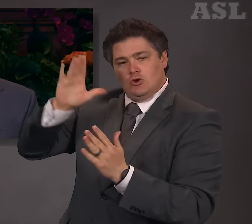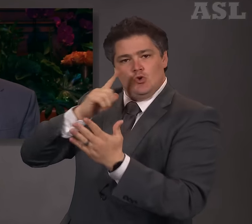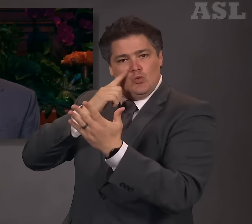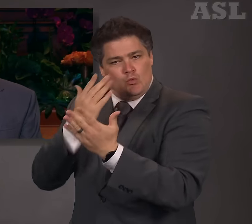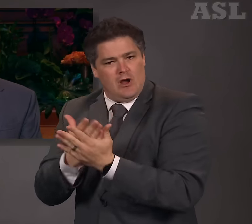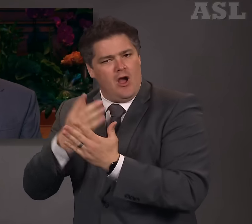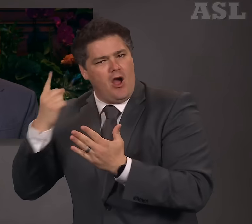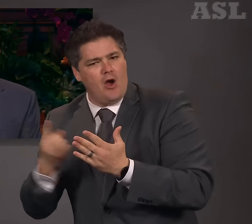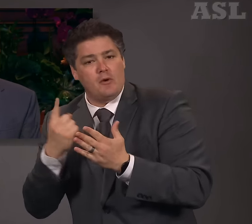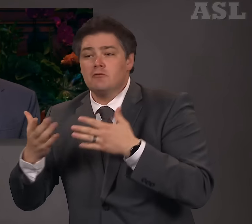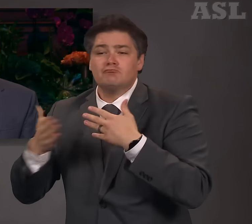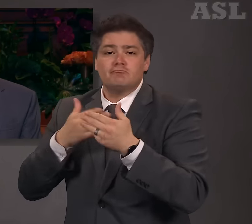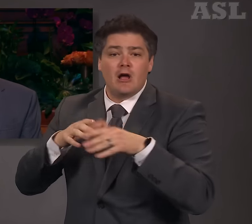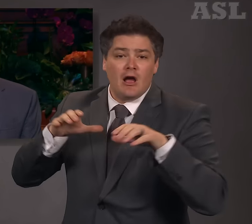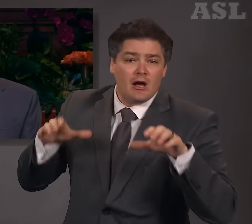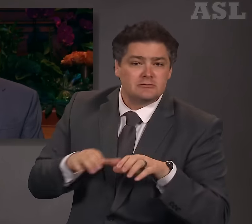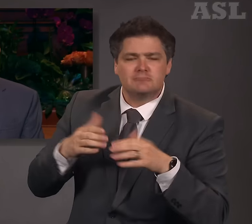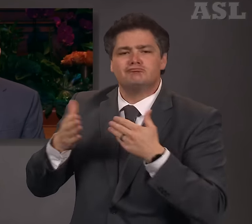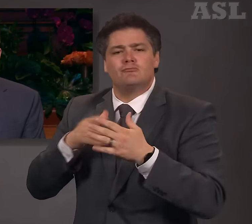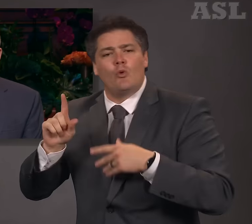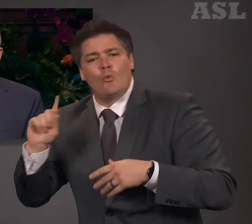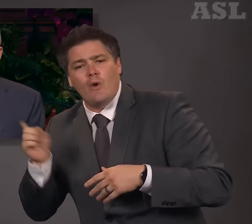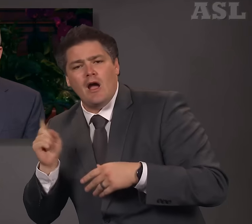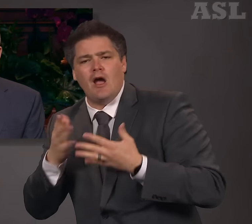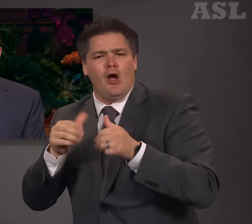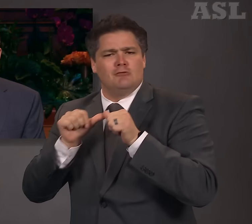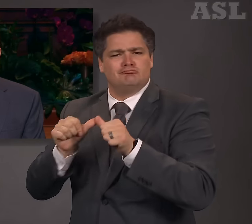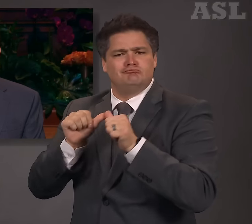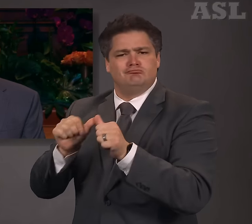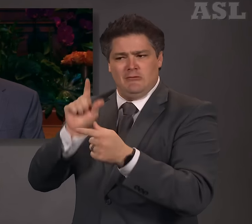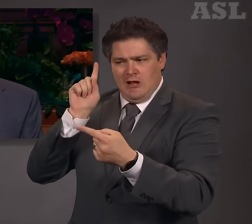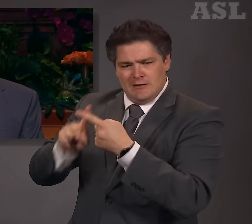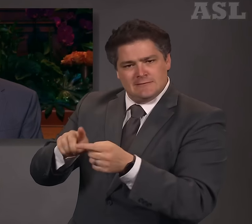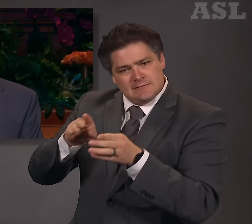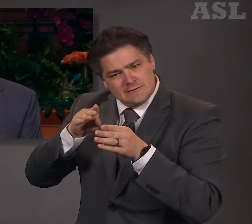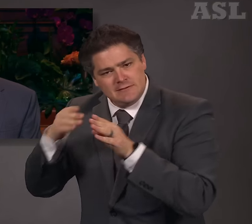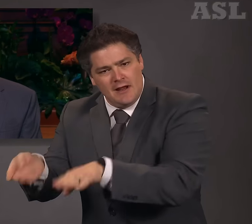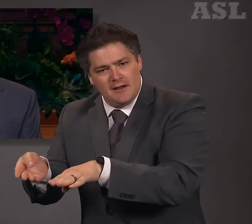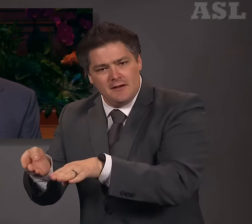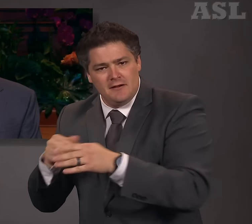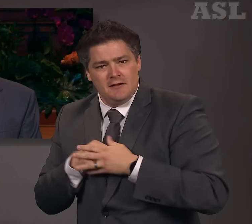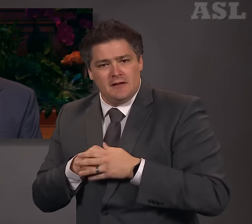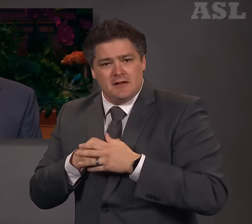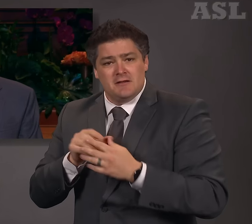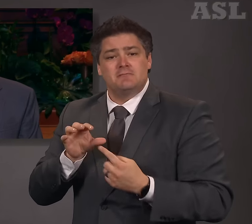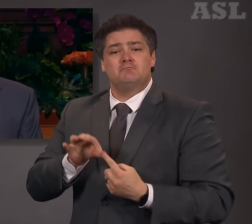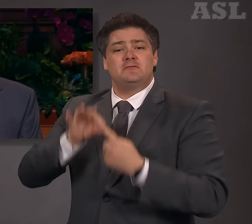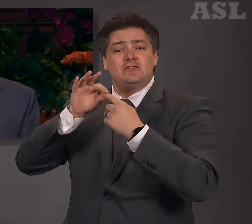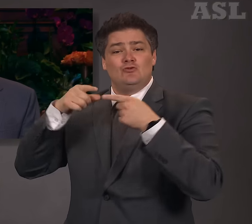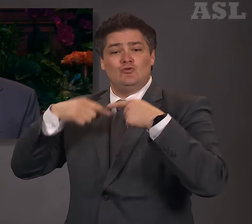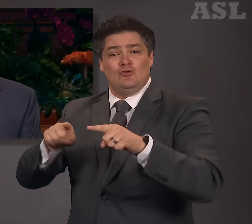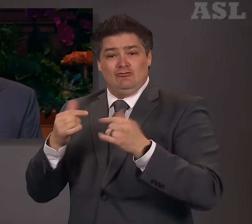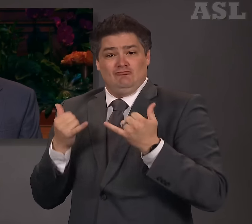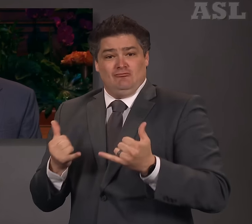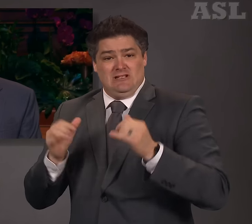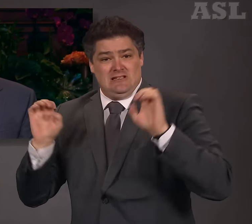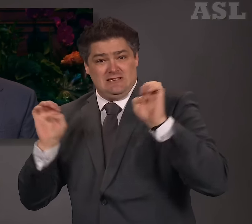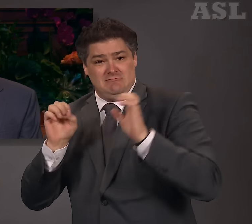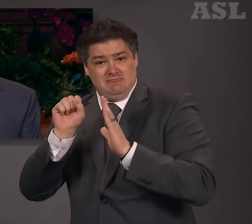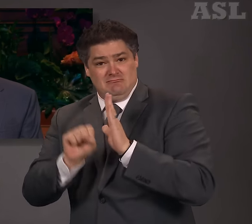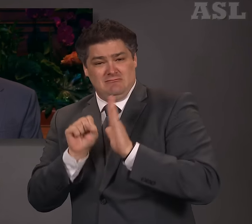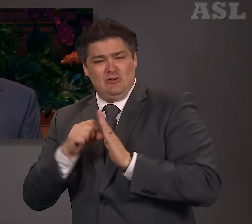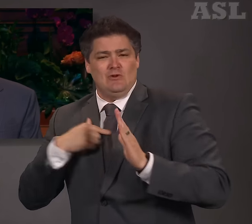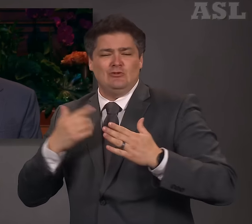Easter season, especially, we joyfully, publicly, and unreservedly proclaim our witness of